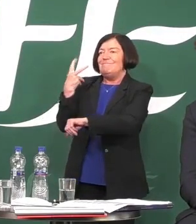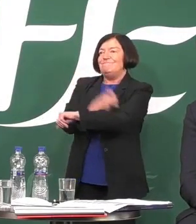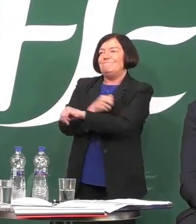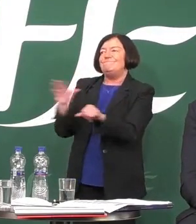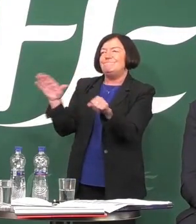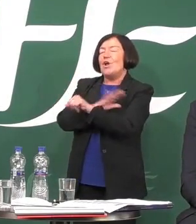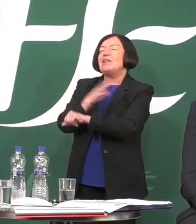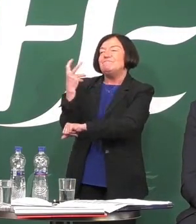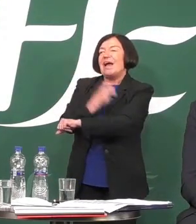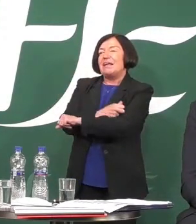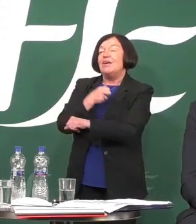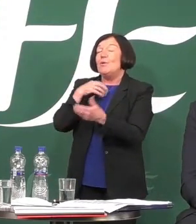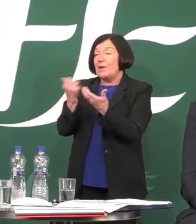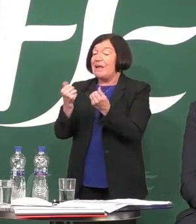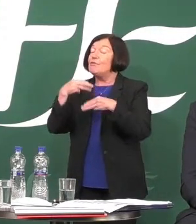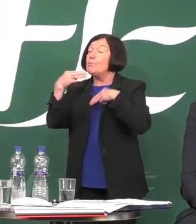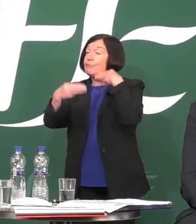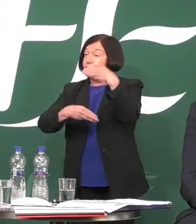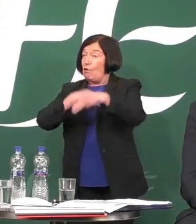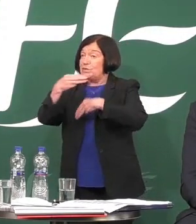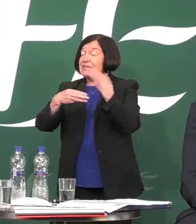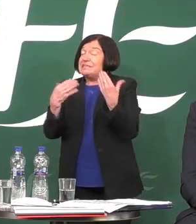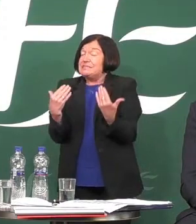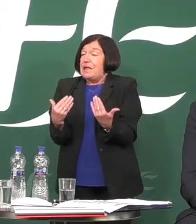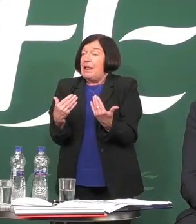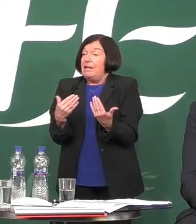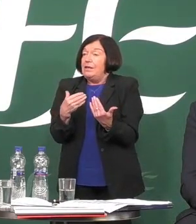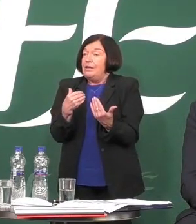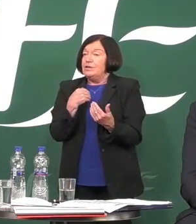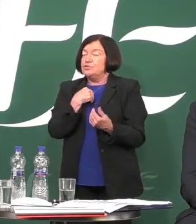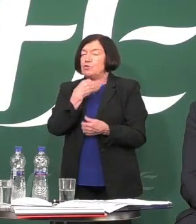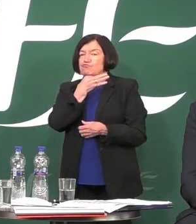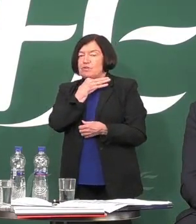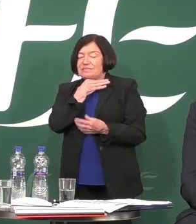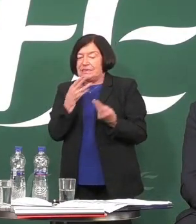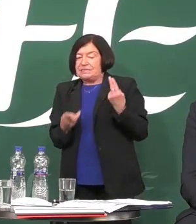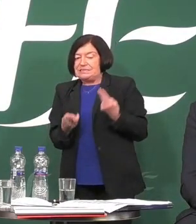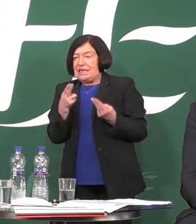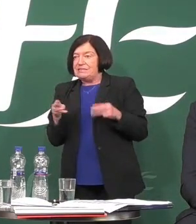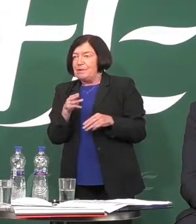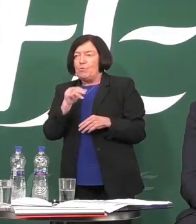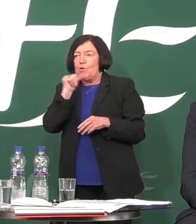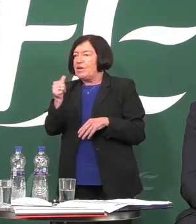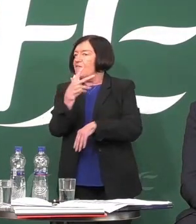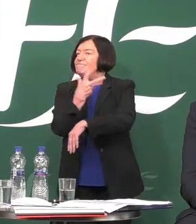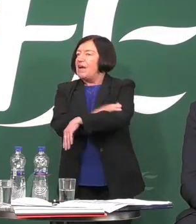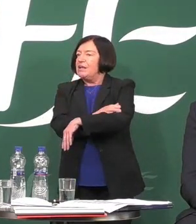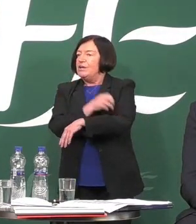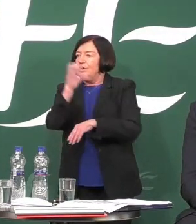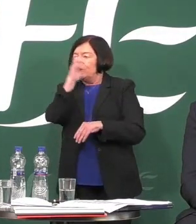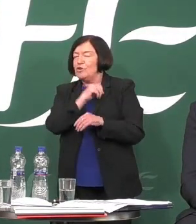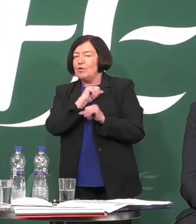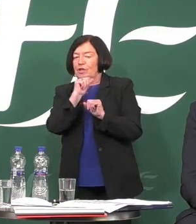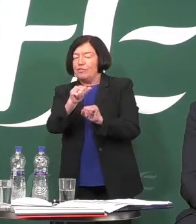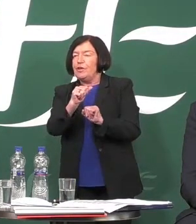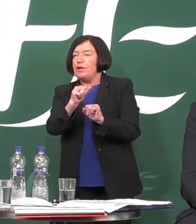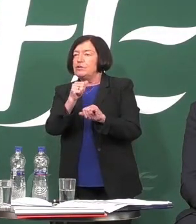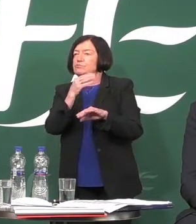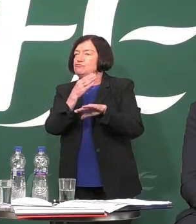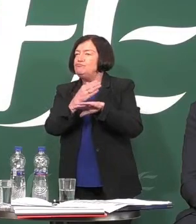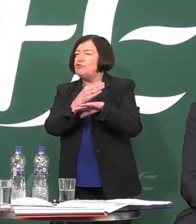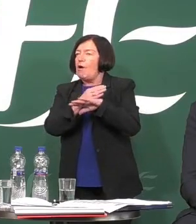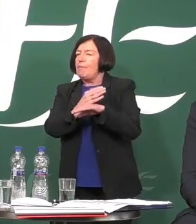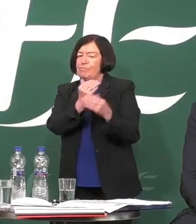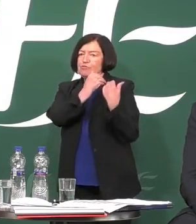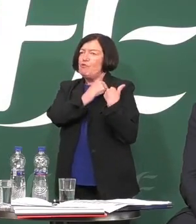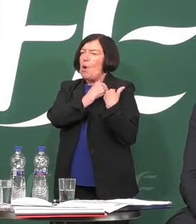fully vaccinated. We do have a process in place to risk assess people who are not vaccinated, to look at the role that they're in, to look